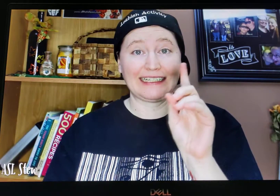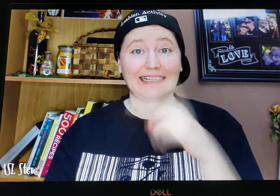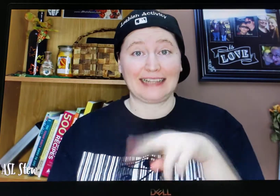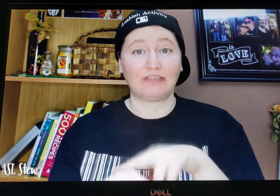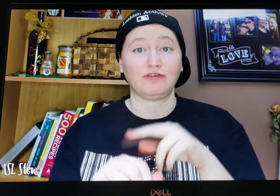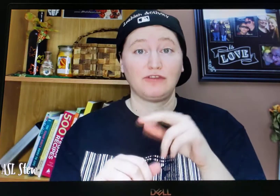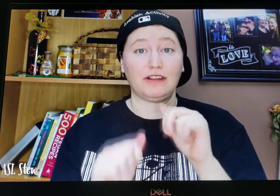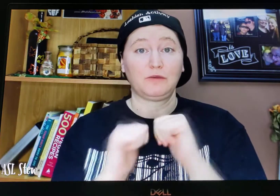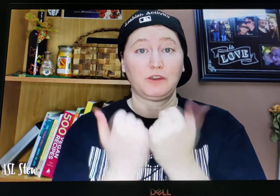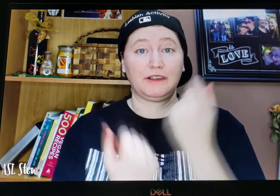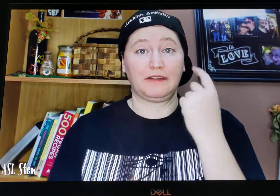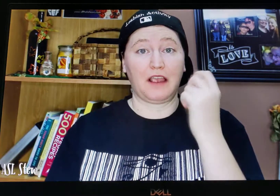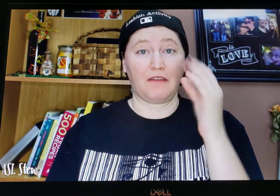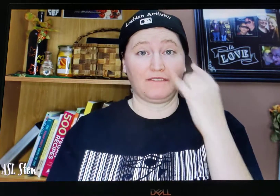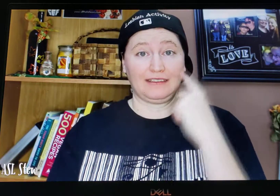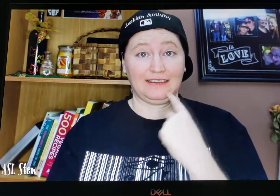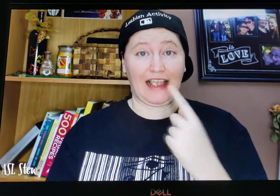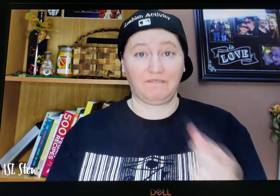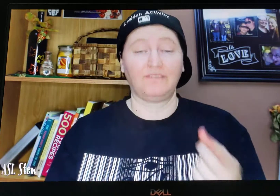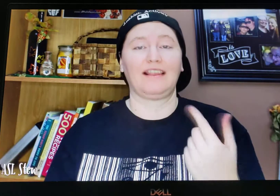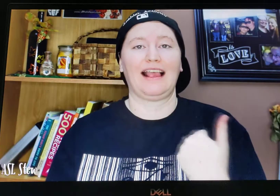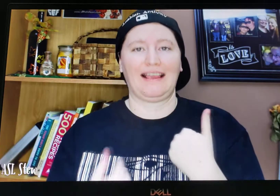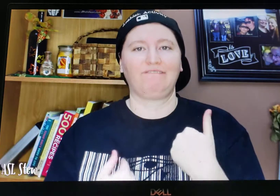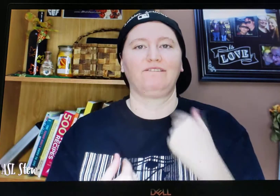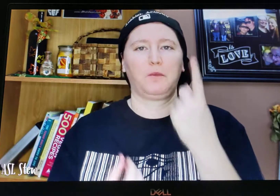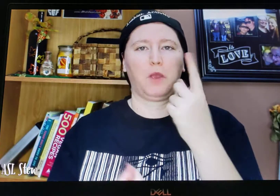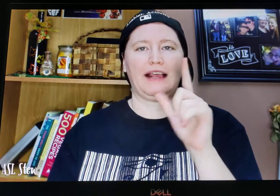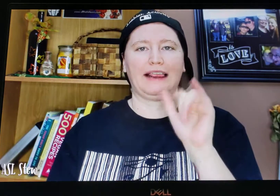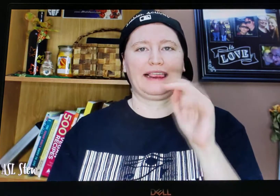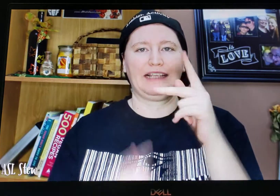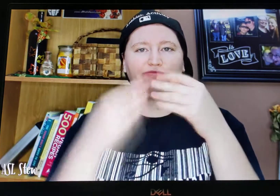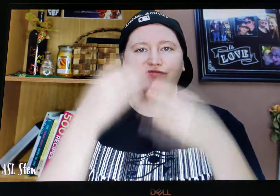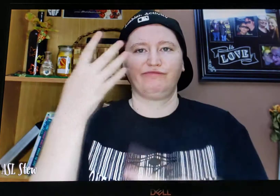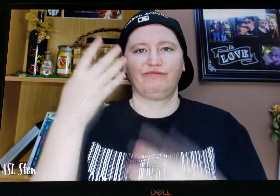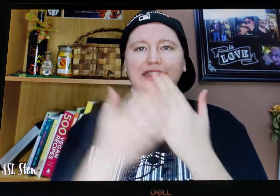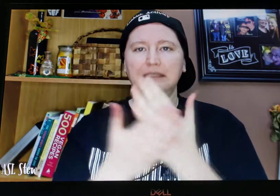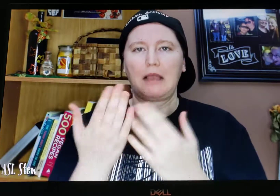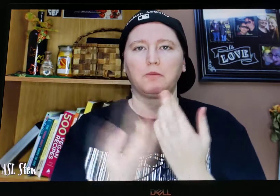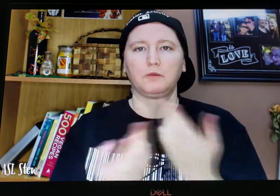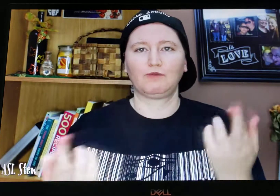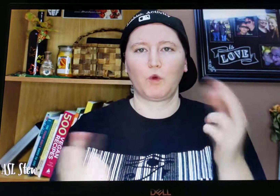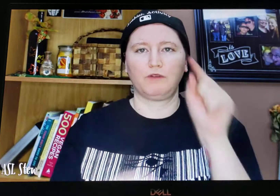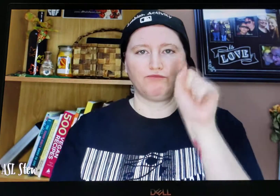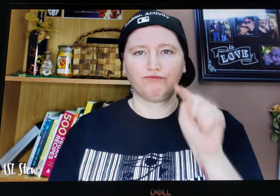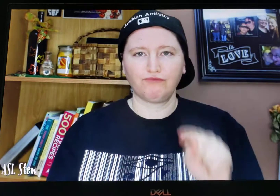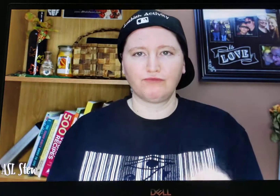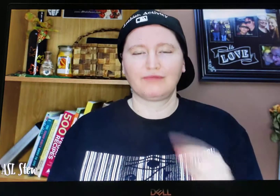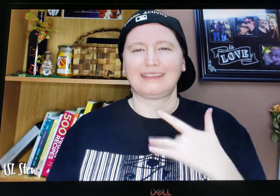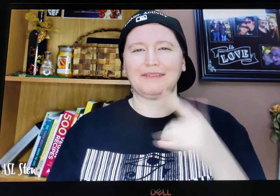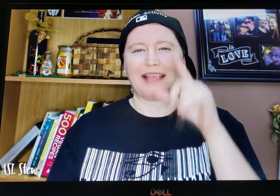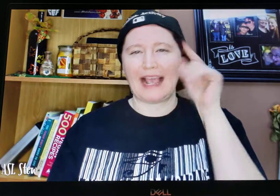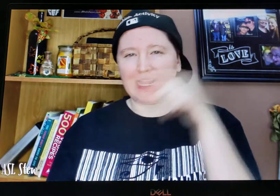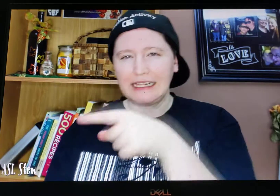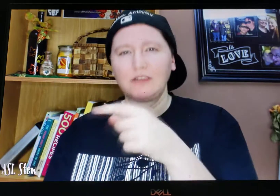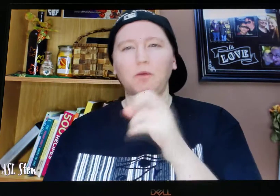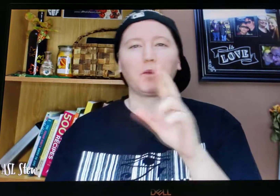I know one, a national, the National Association of the Deaf, they have a page with a list of links to